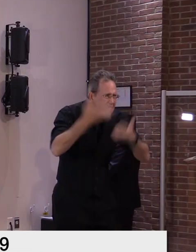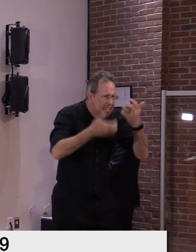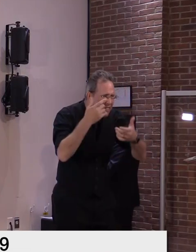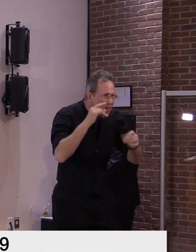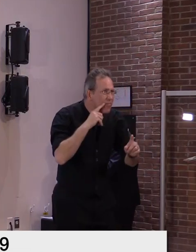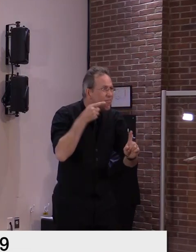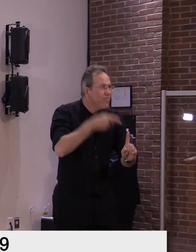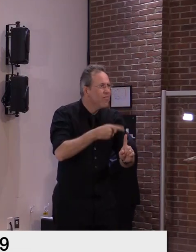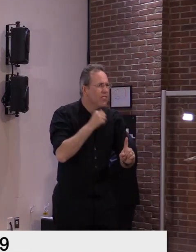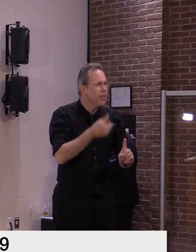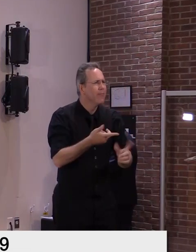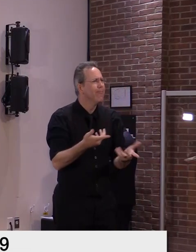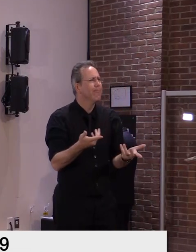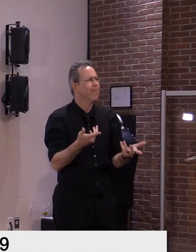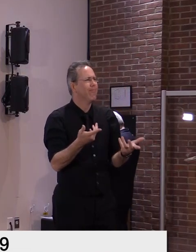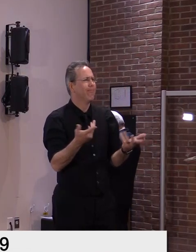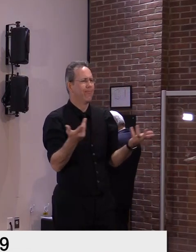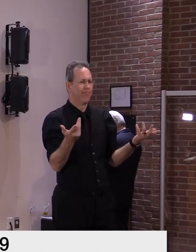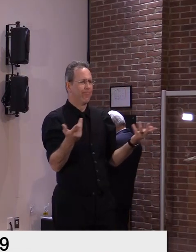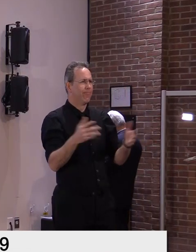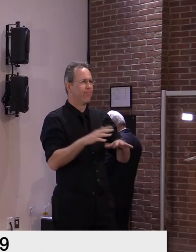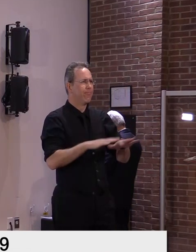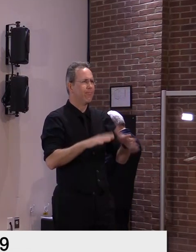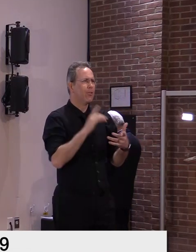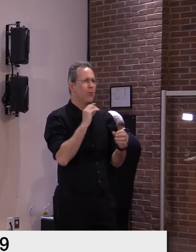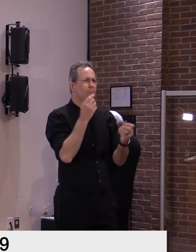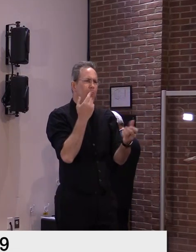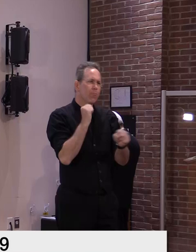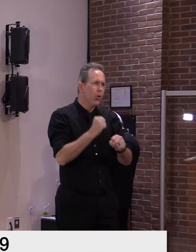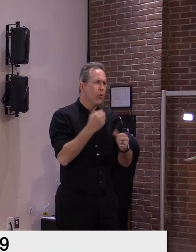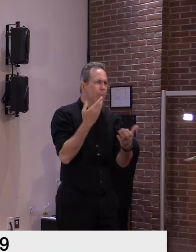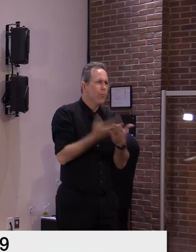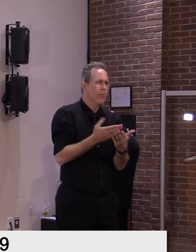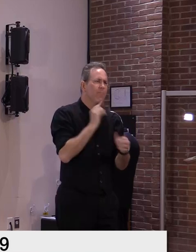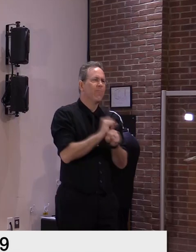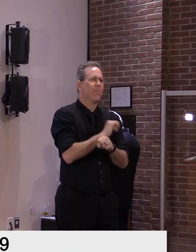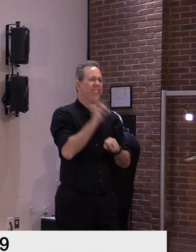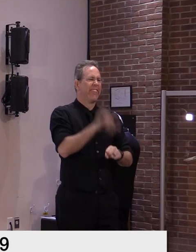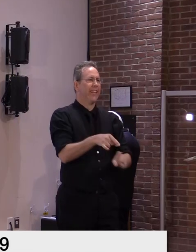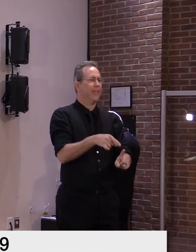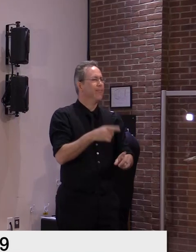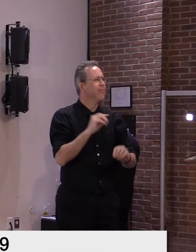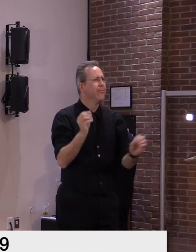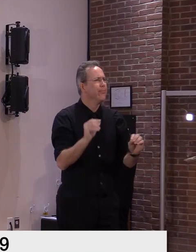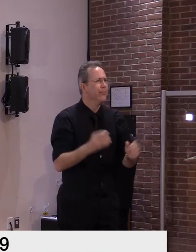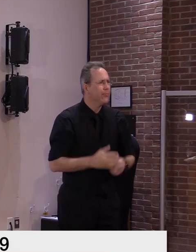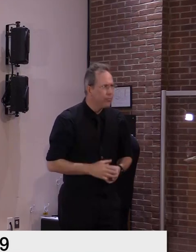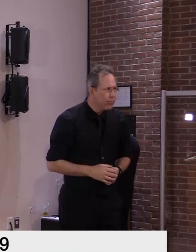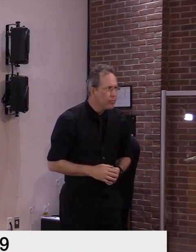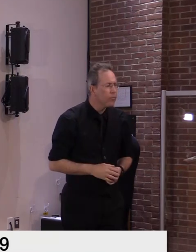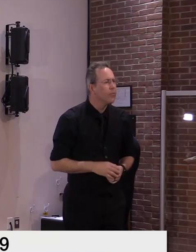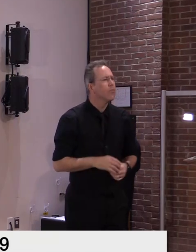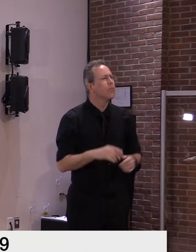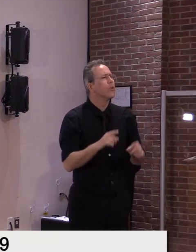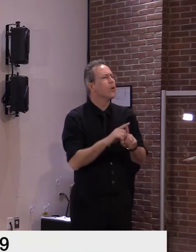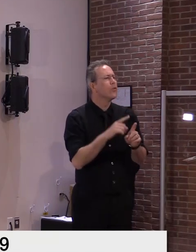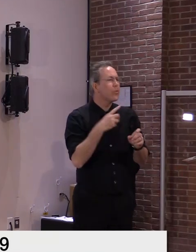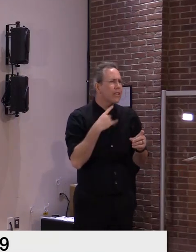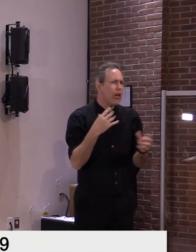state, because that's not really what the data is showing us. I also want to provide some encouraging news looking